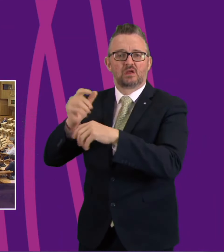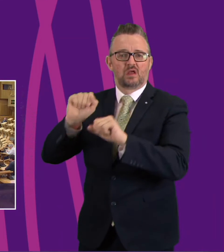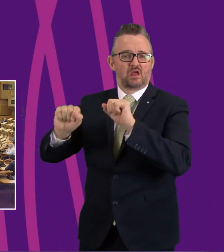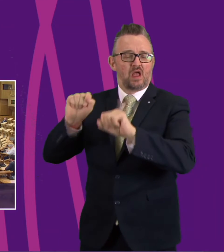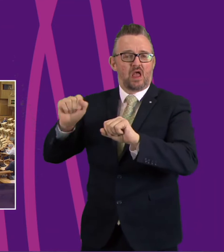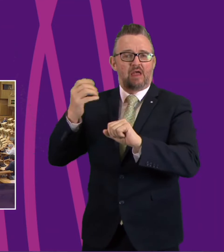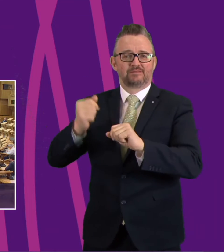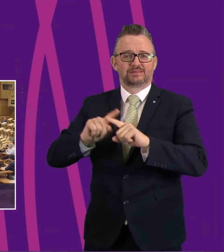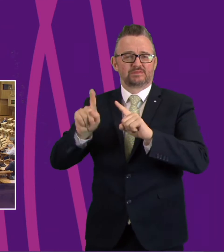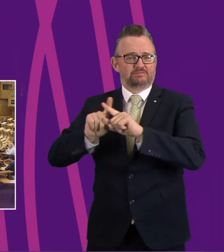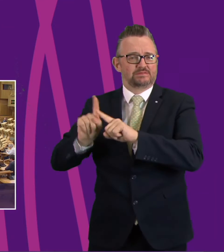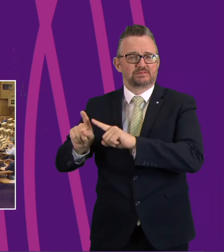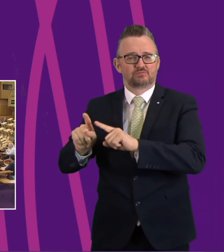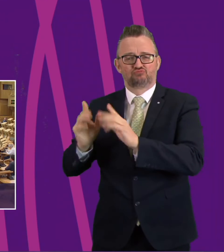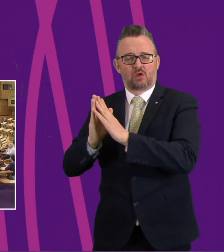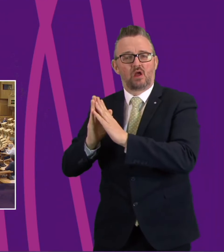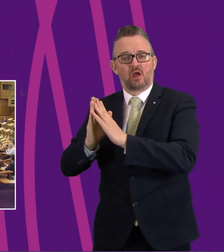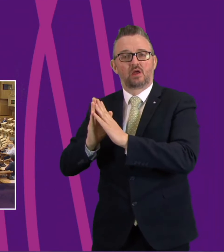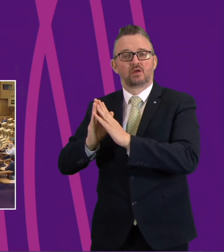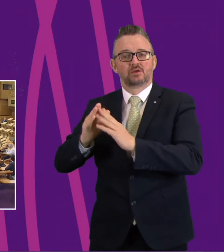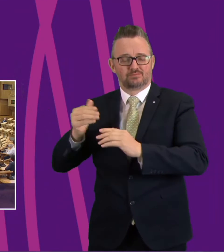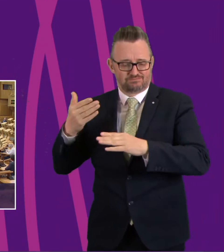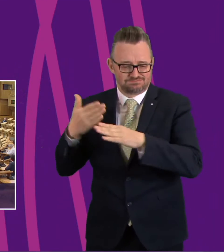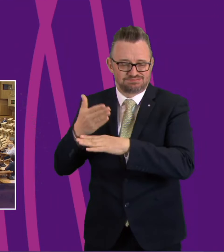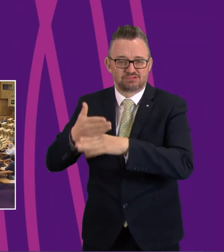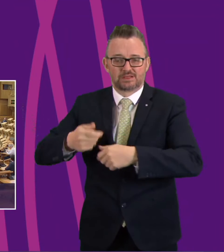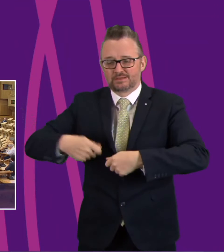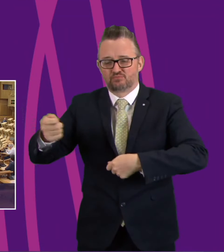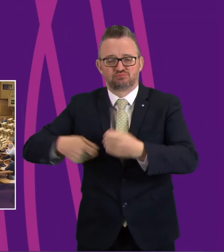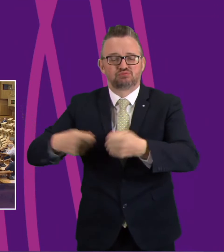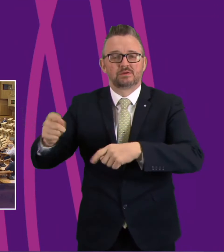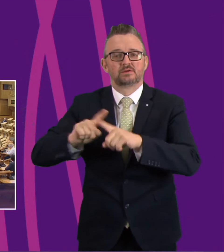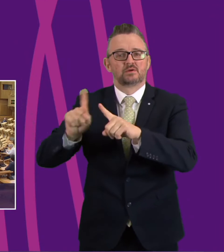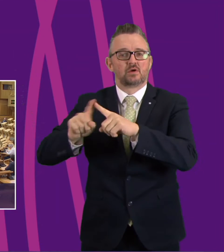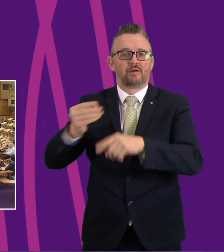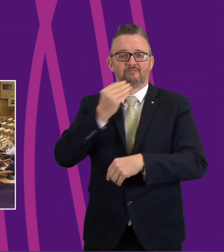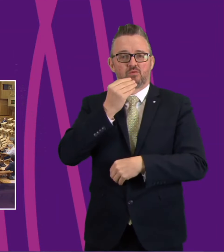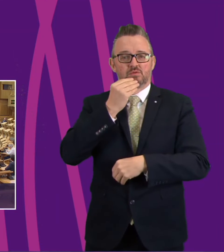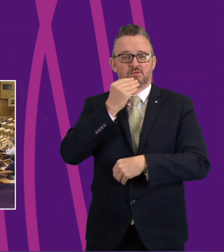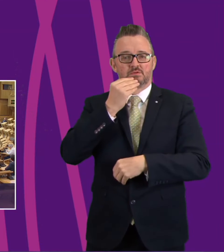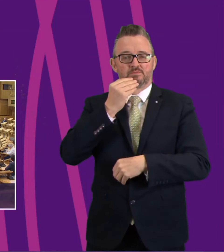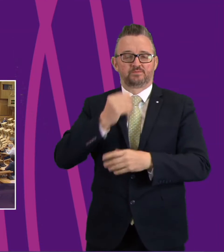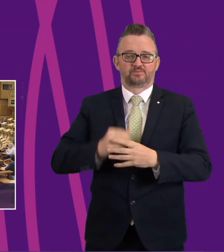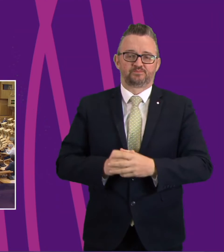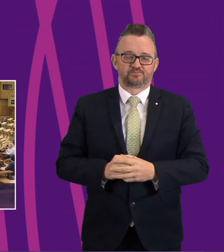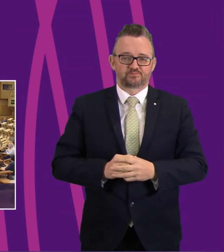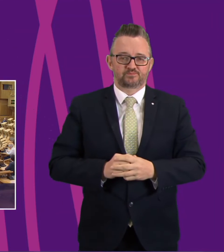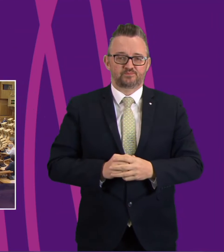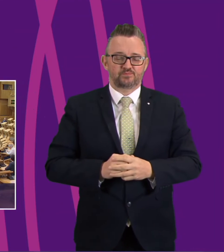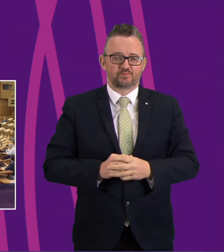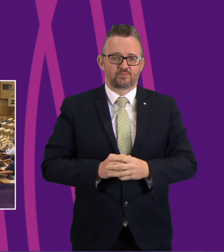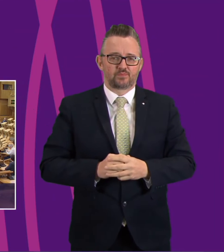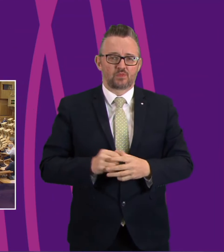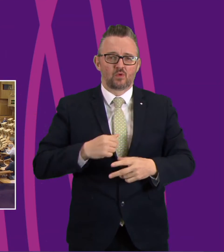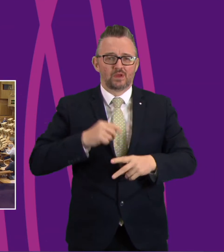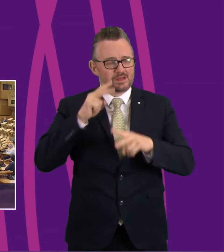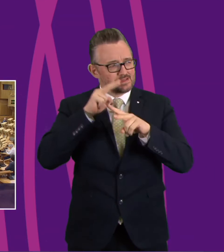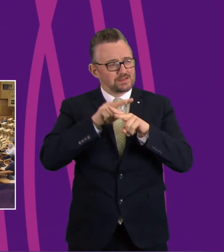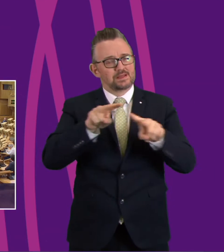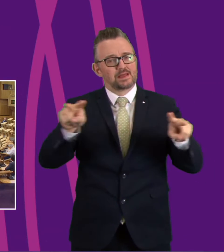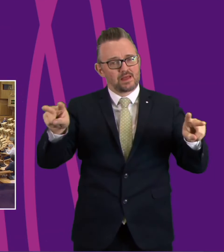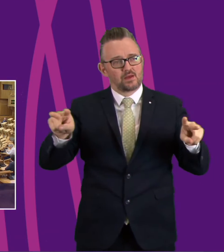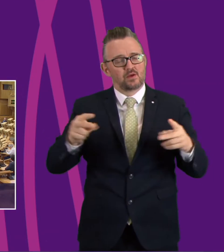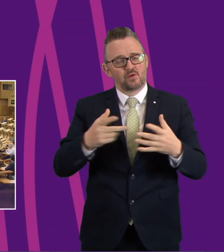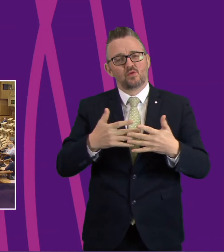and synagogues doing their part, distributing vital food supplies. We are seeing a notion of support